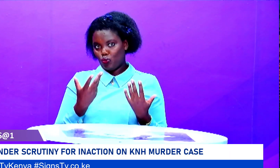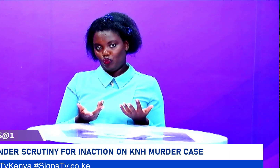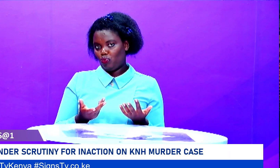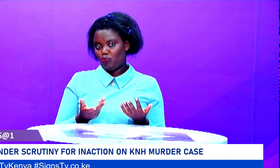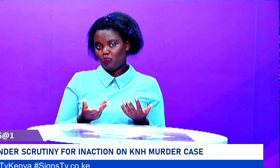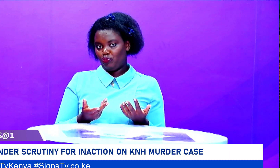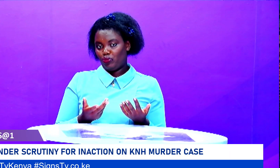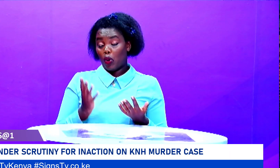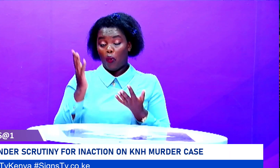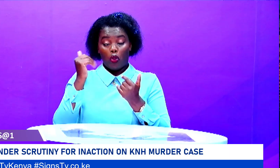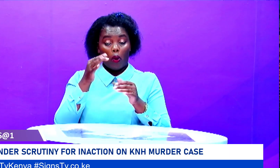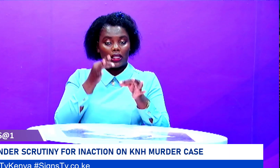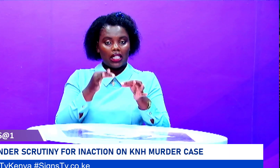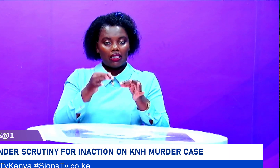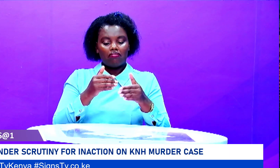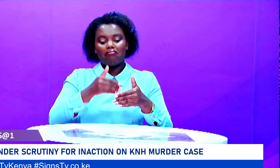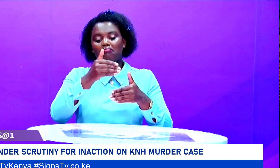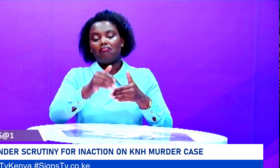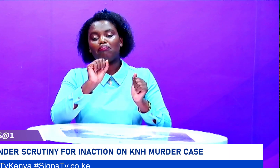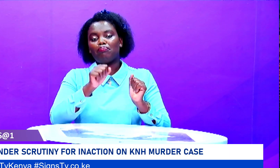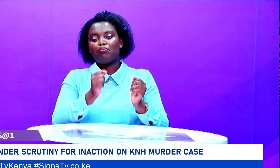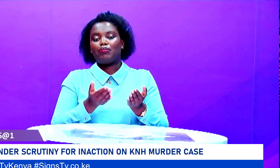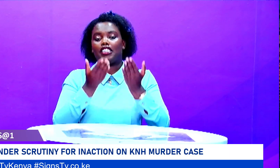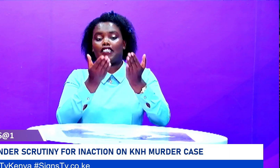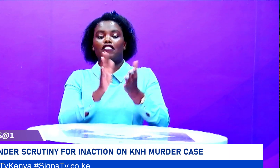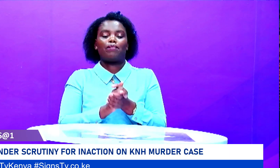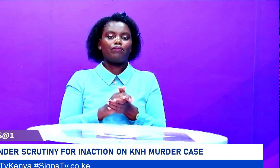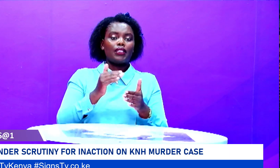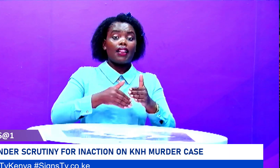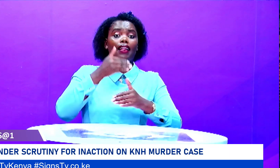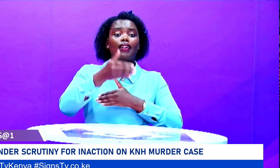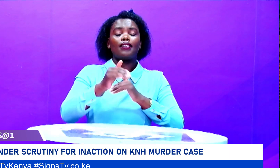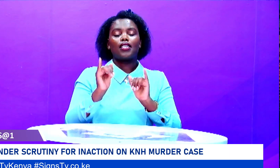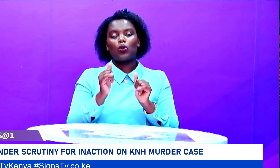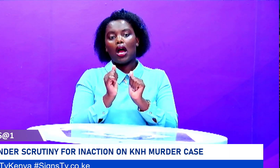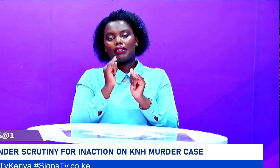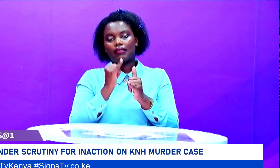one. We hope that justice will be served. On other news,